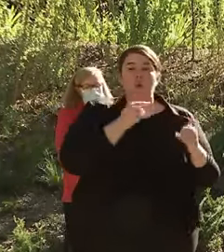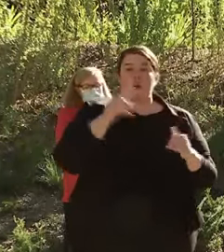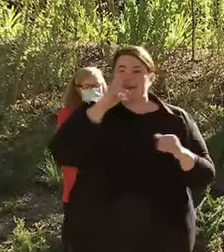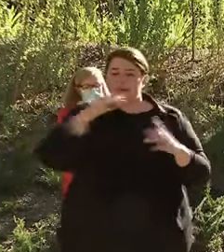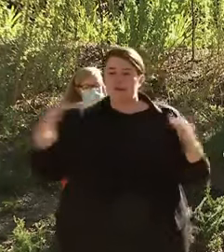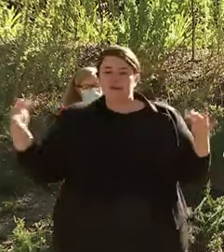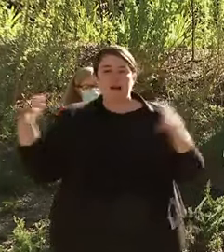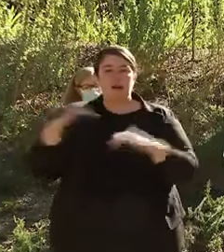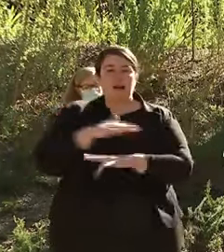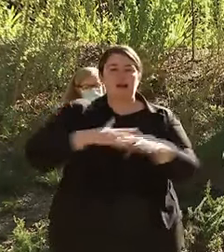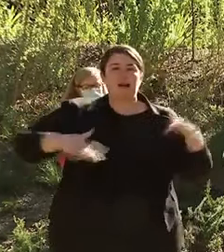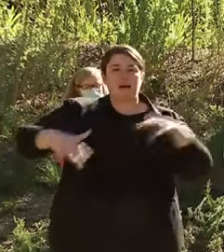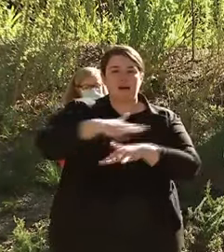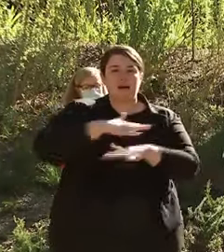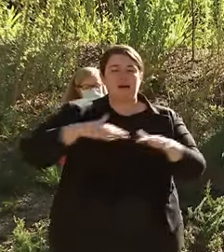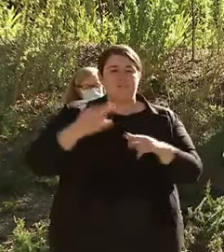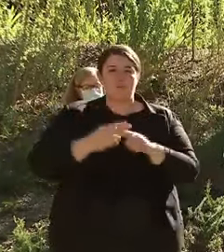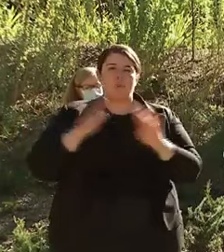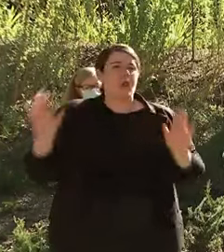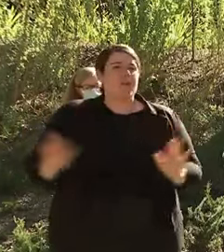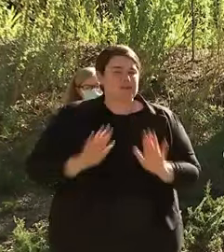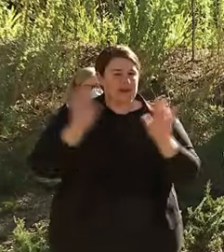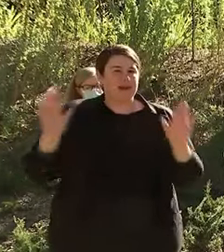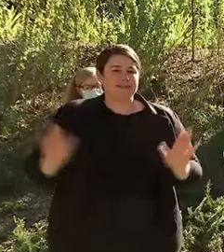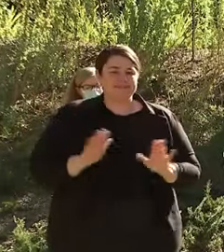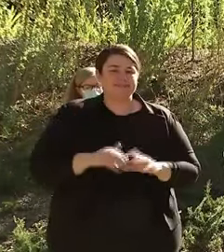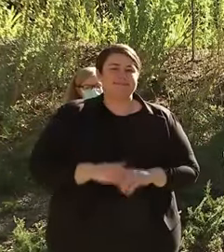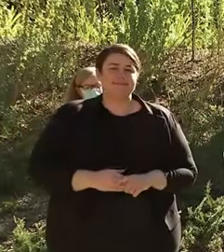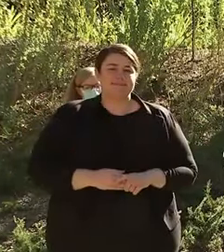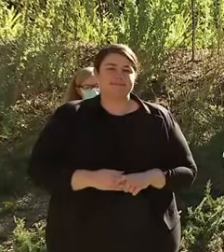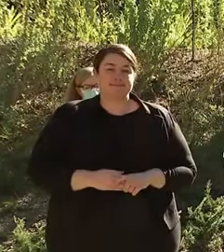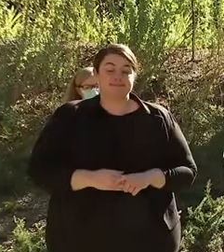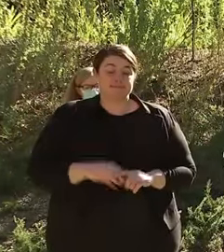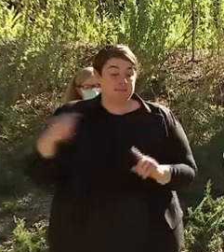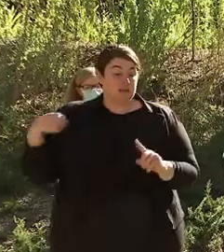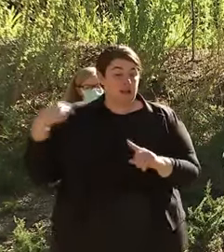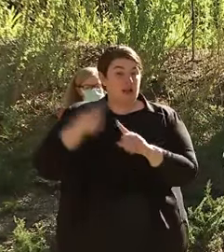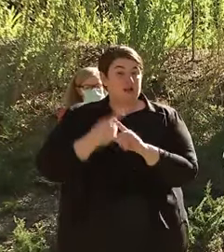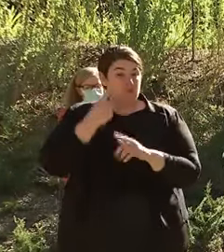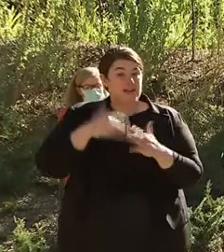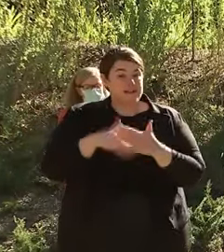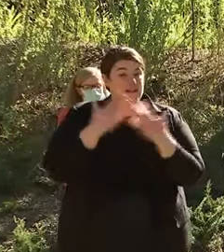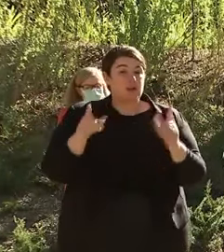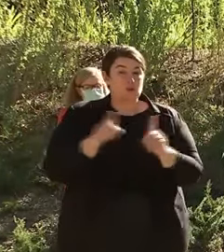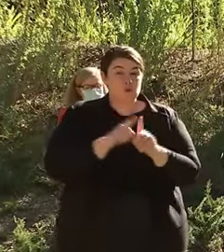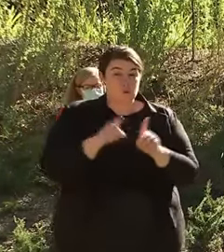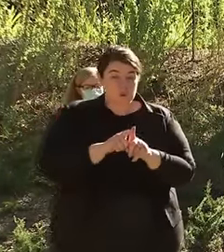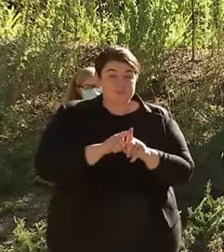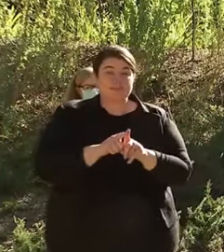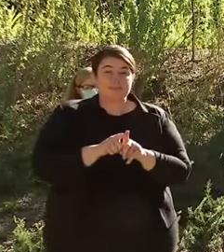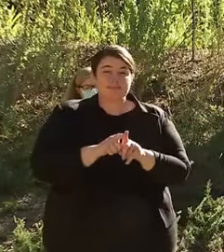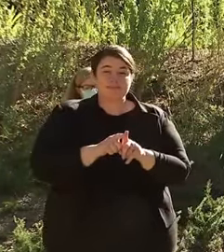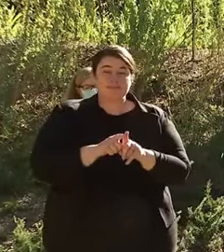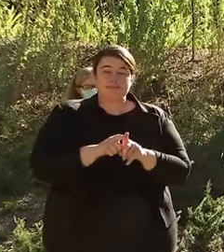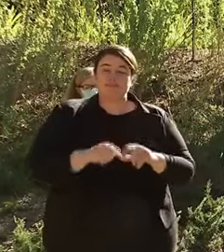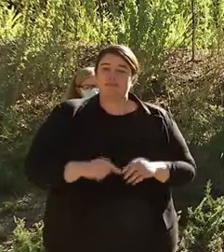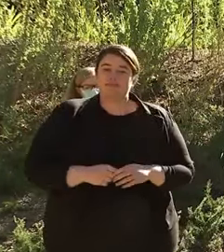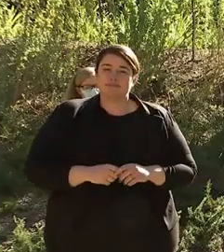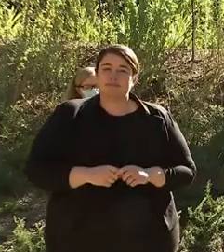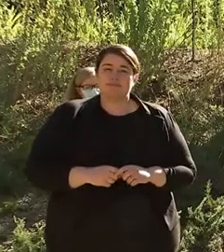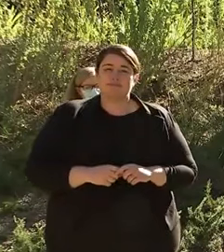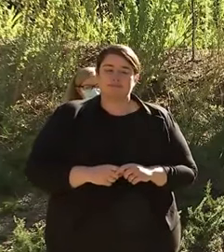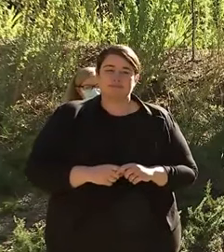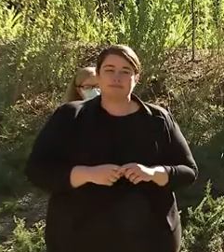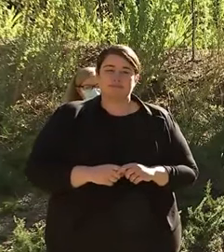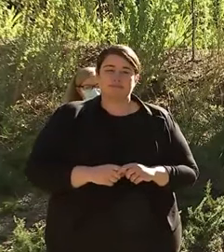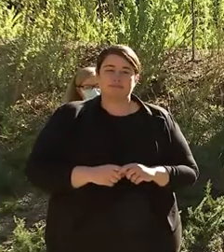congregate at this time of year. What is also noticeable over the last 24 hours is people in those communities are quite